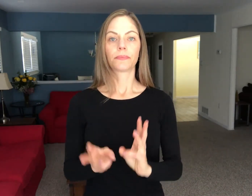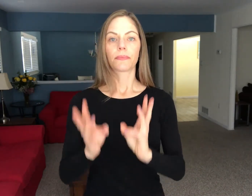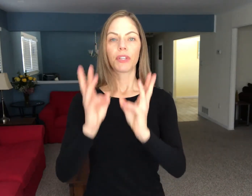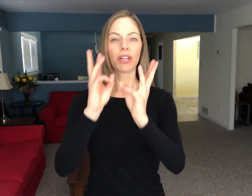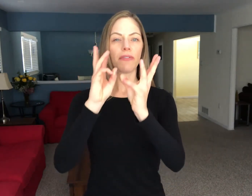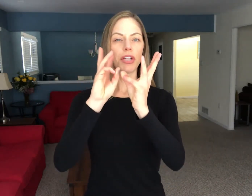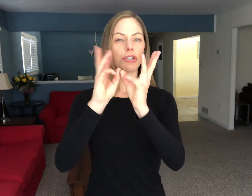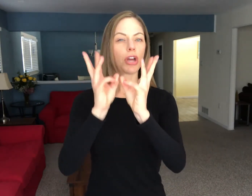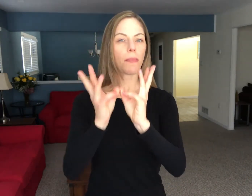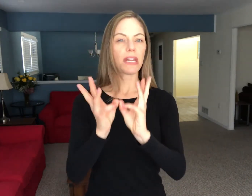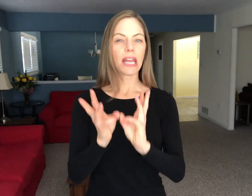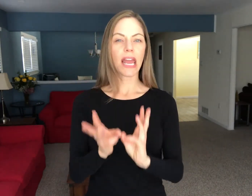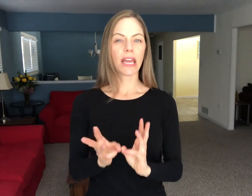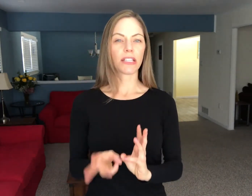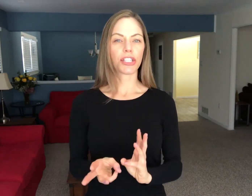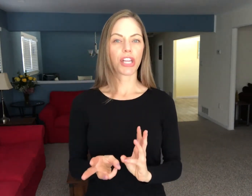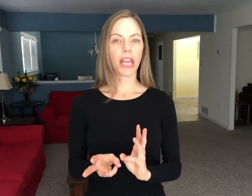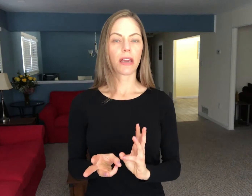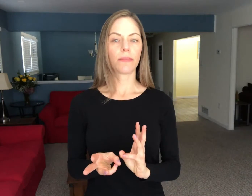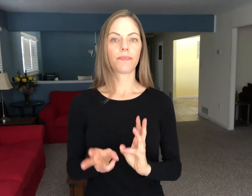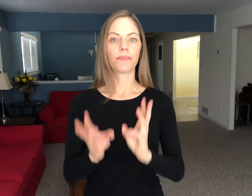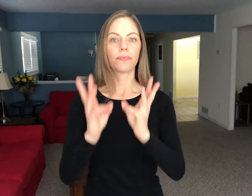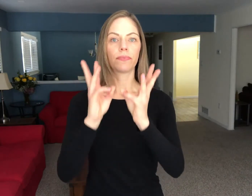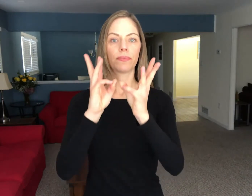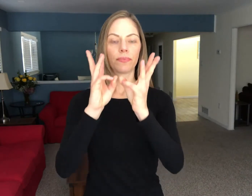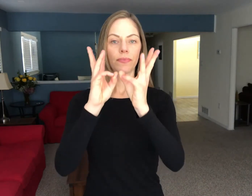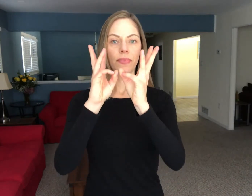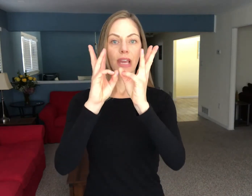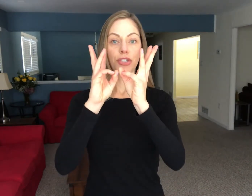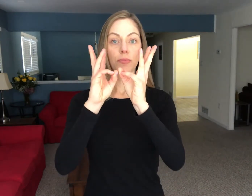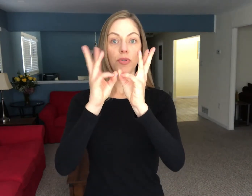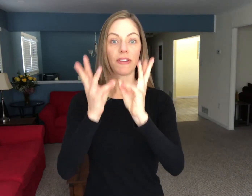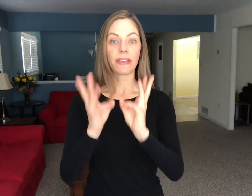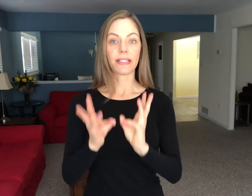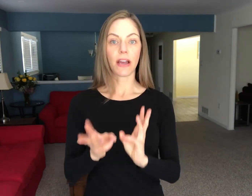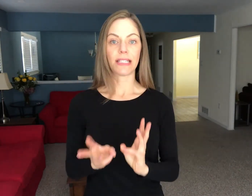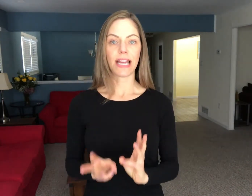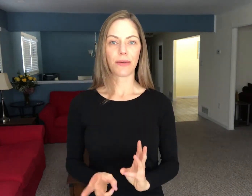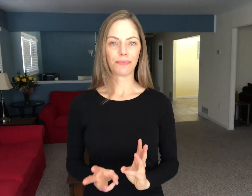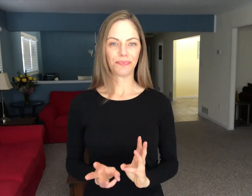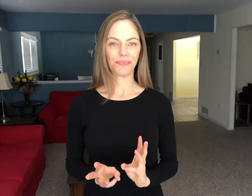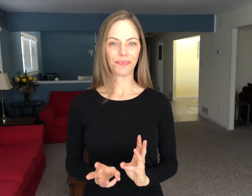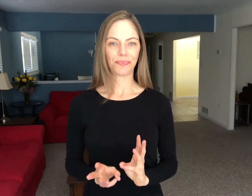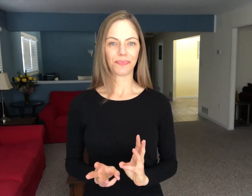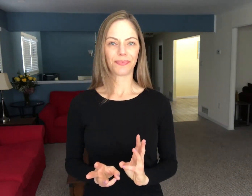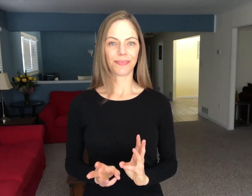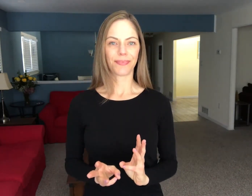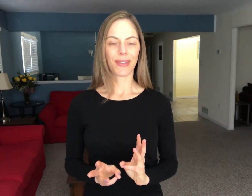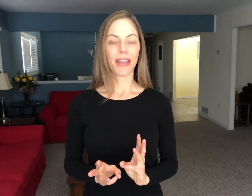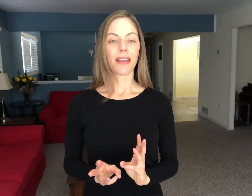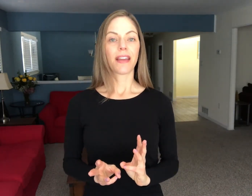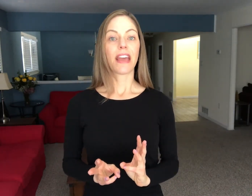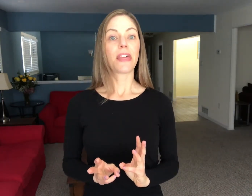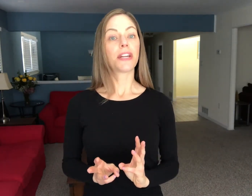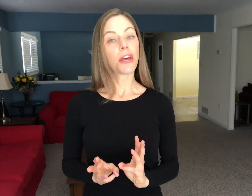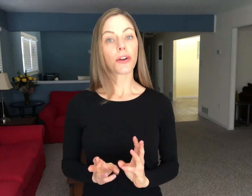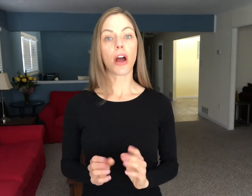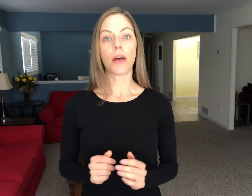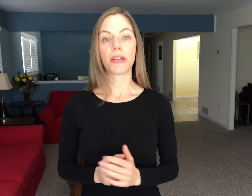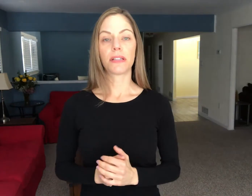you're giving your dominant hand a shake as you're moving the sign down. And then another common